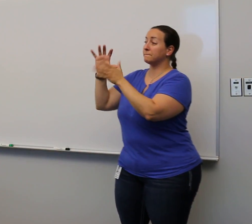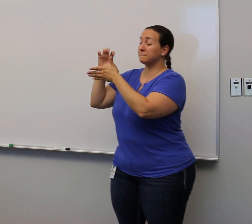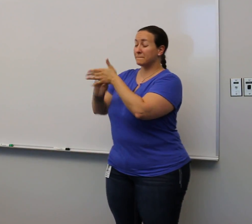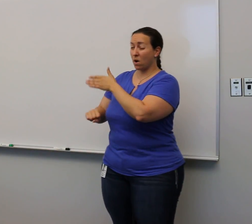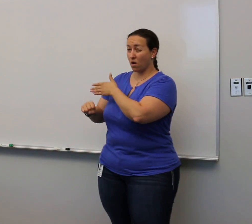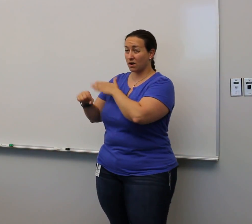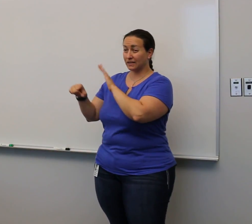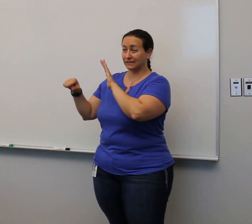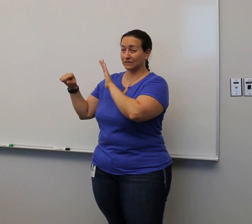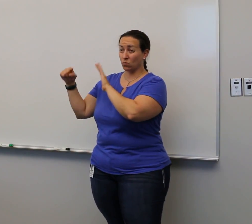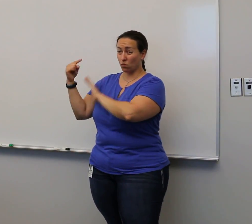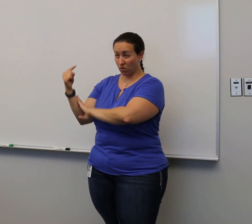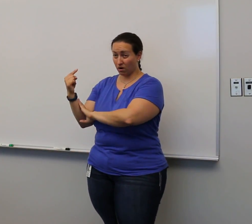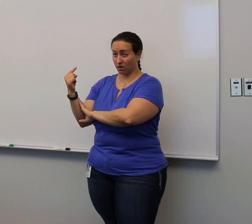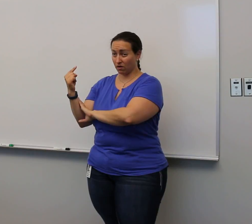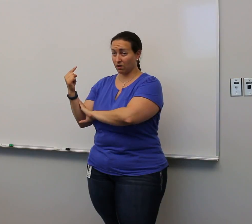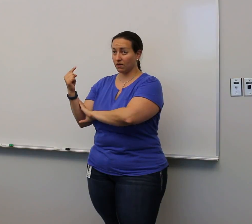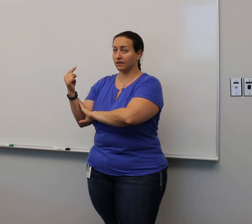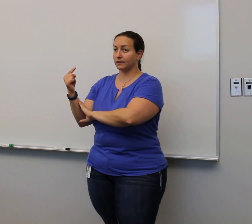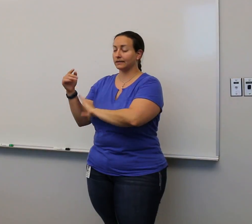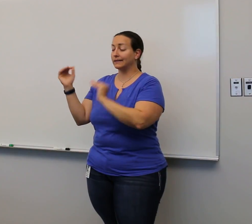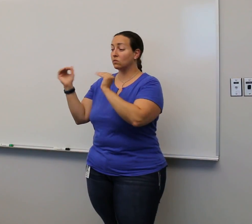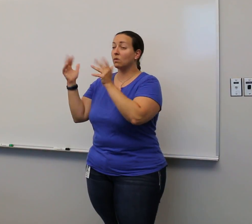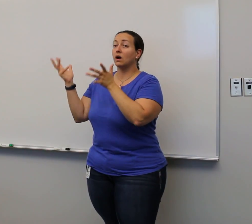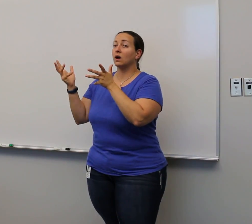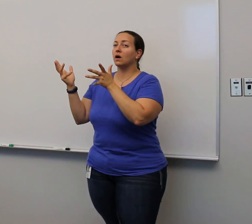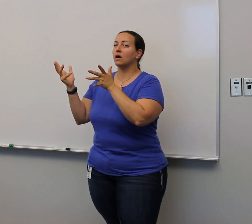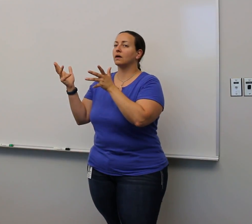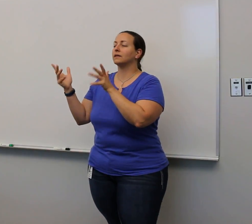So if I try another question, like -2 plus 5,